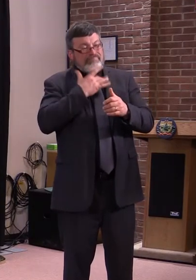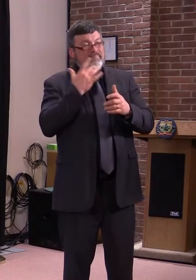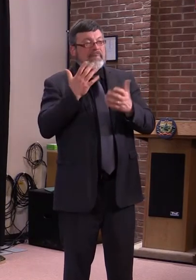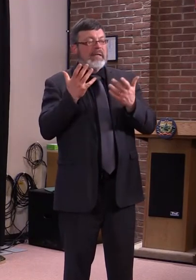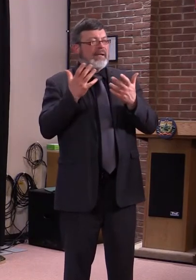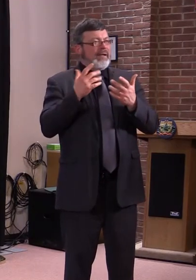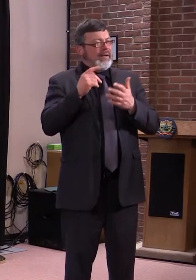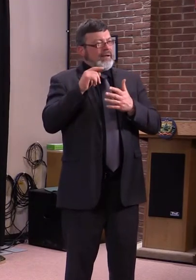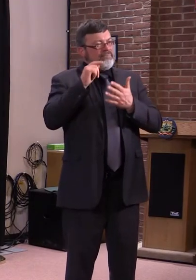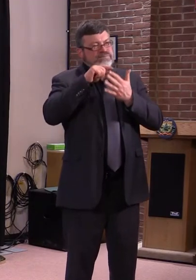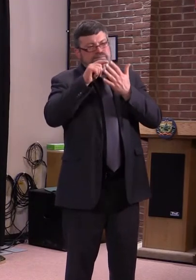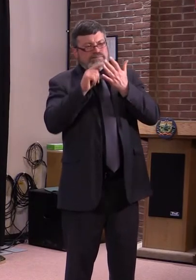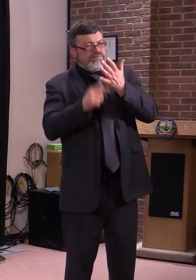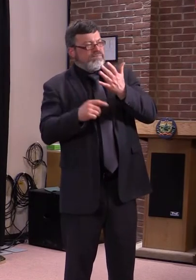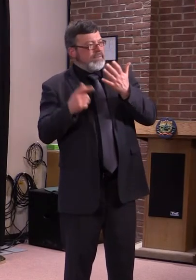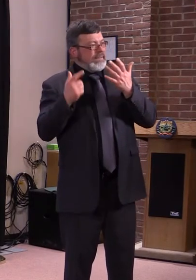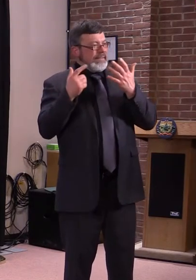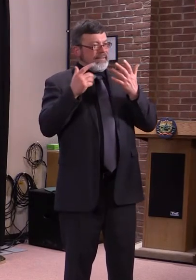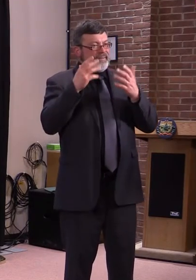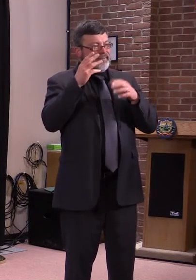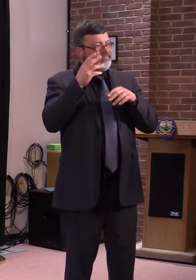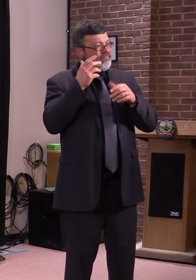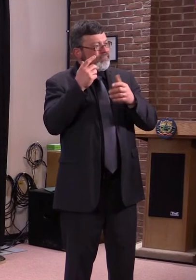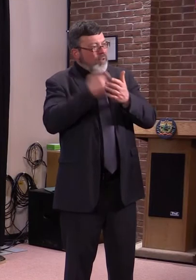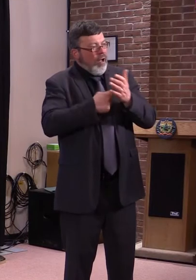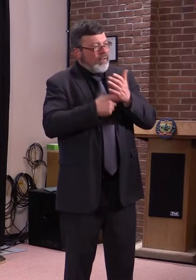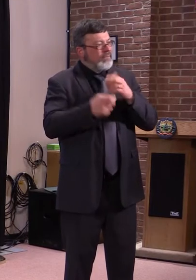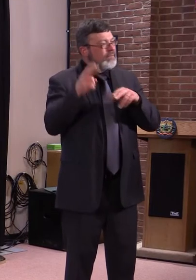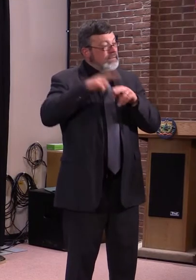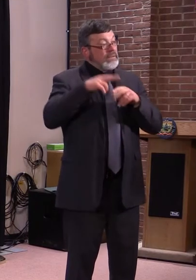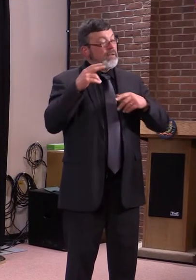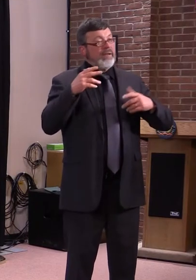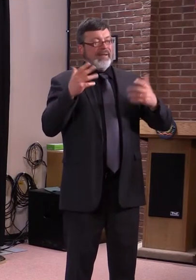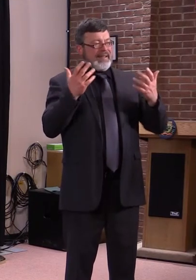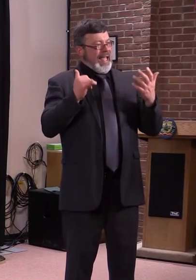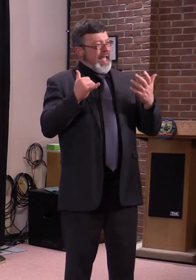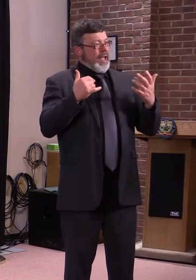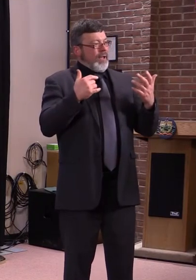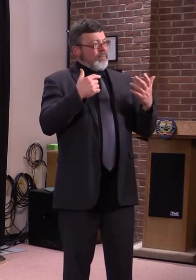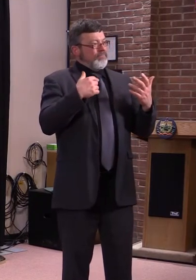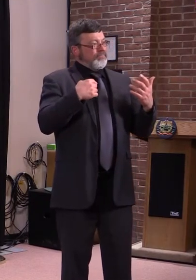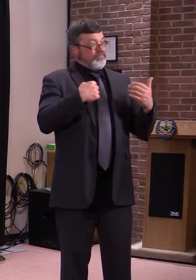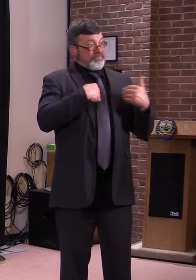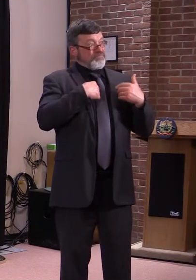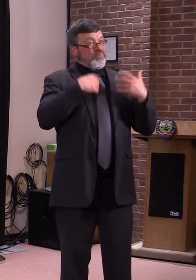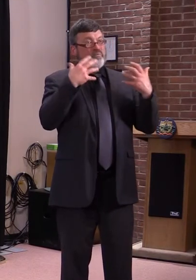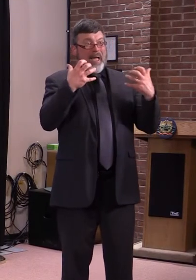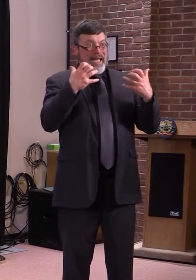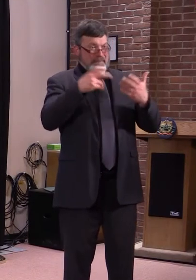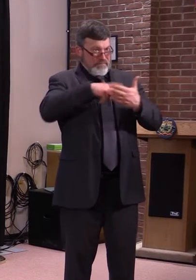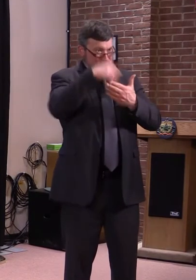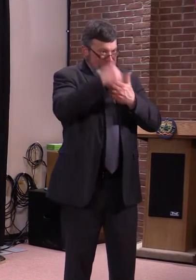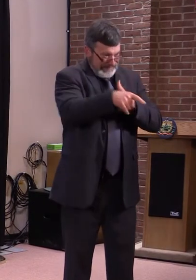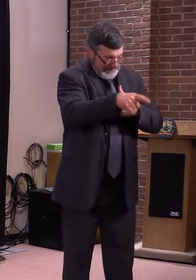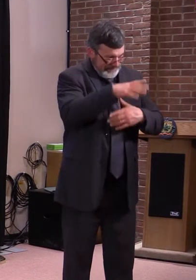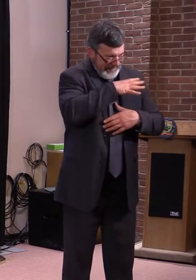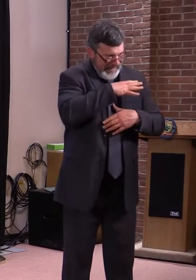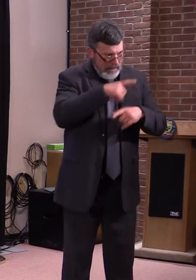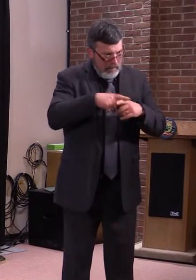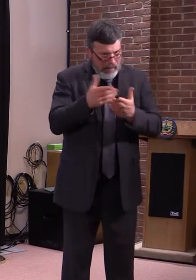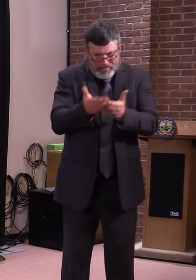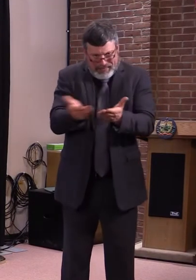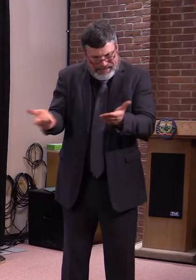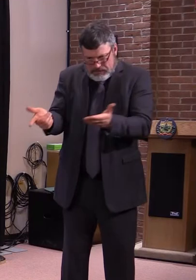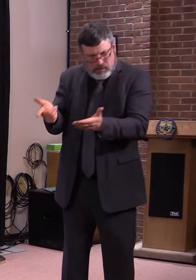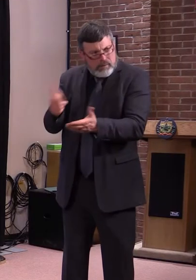the, you know, projects that we're doing. We just don't have the capacity to fulfill everything that we want to do. So